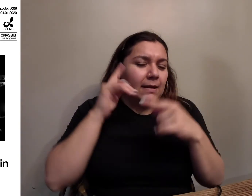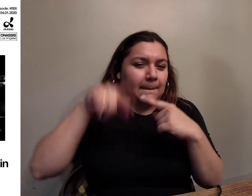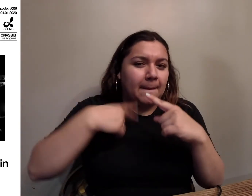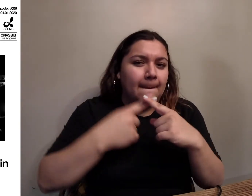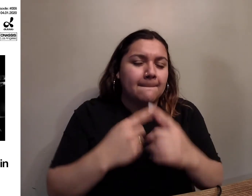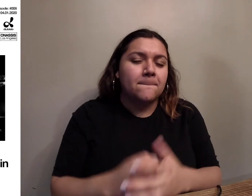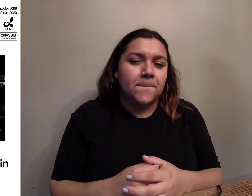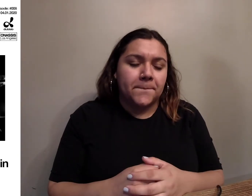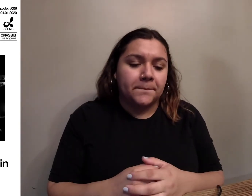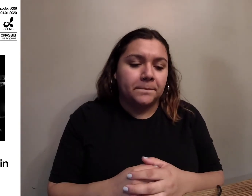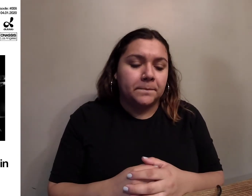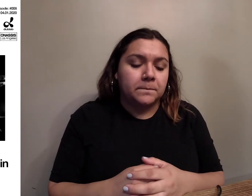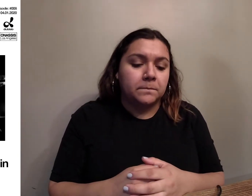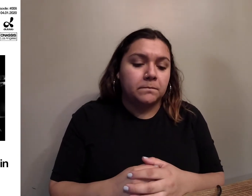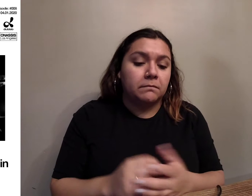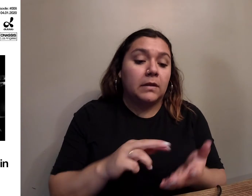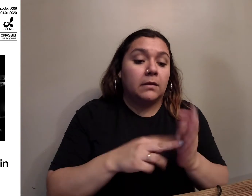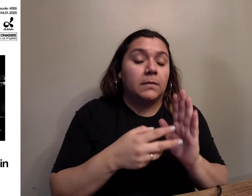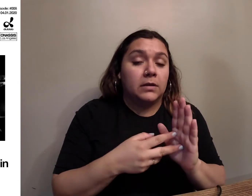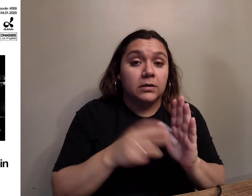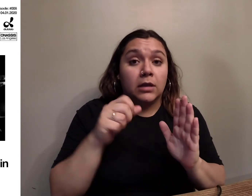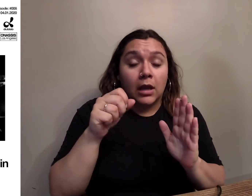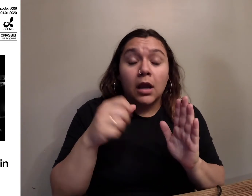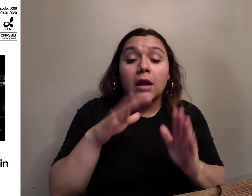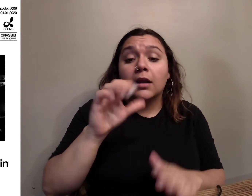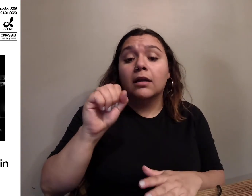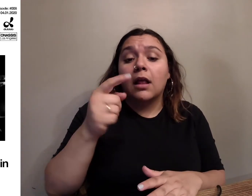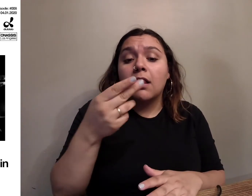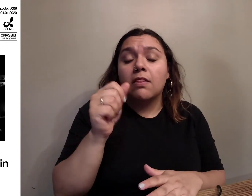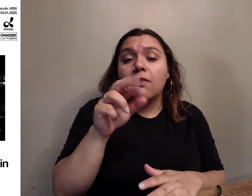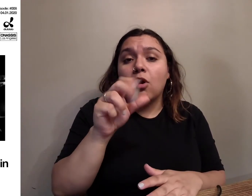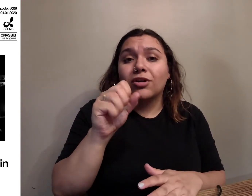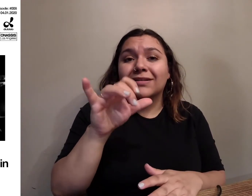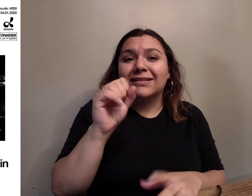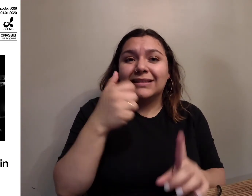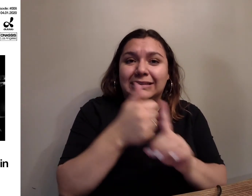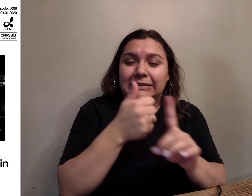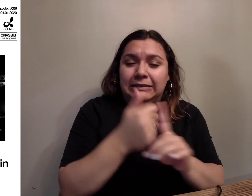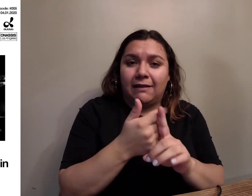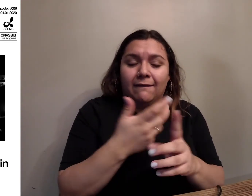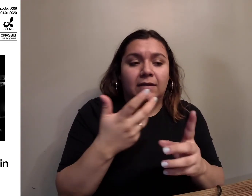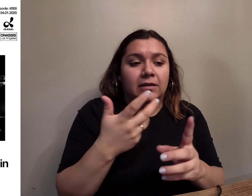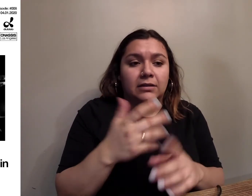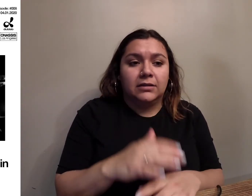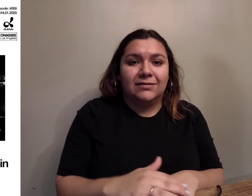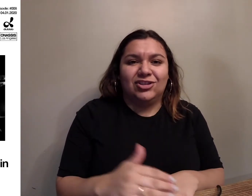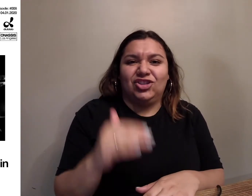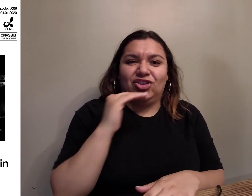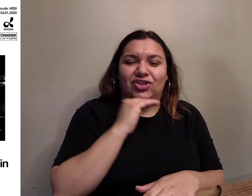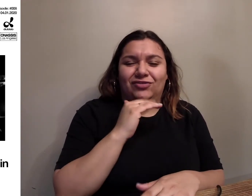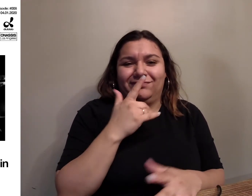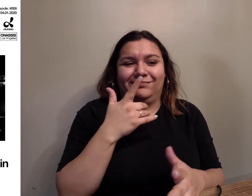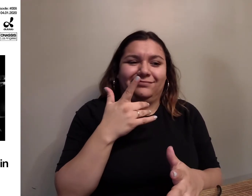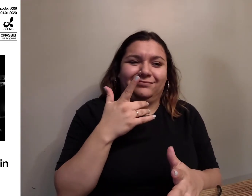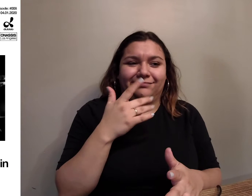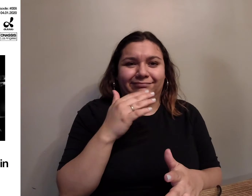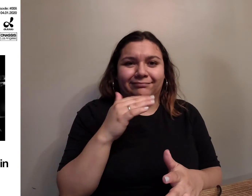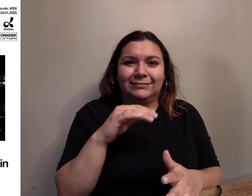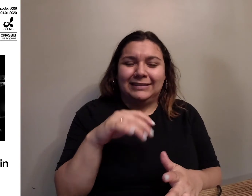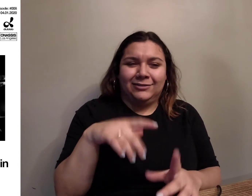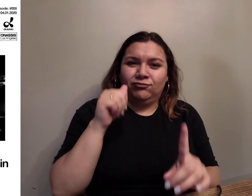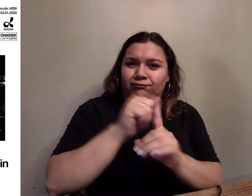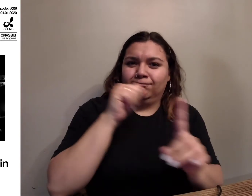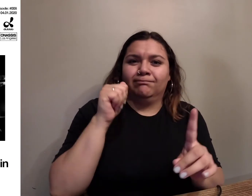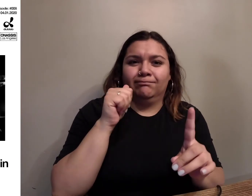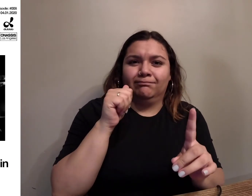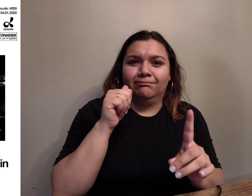Catharsis is a cheap a cheap trick that we've been